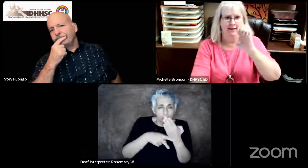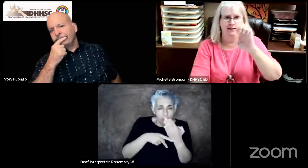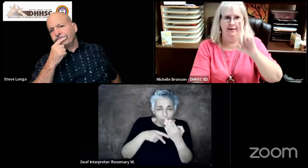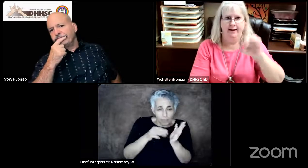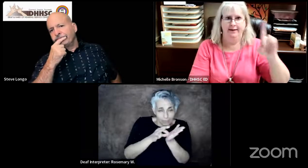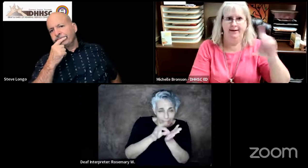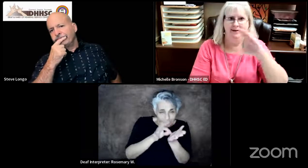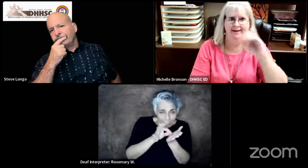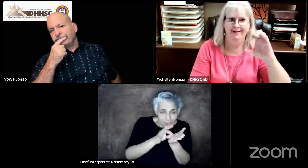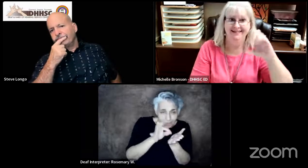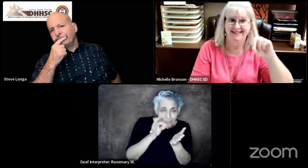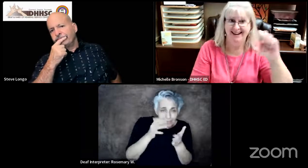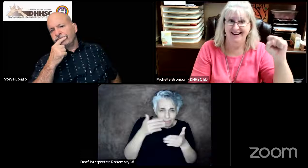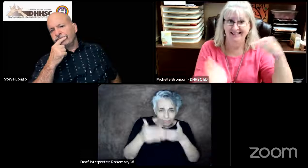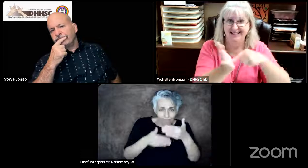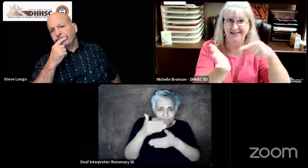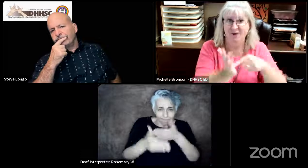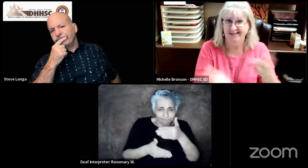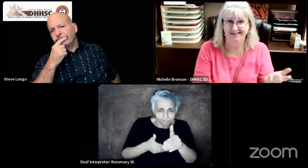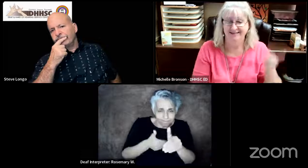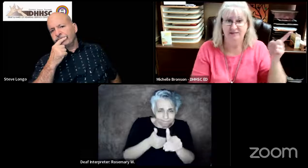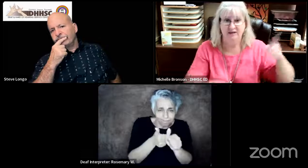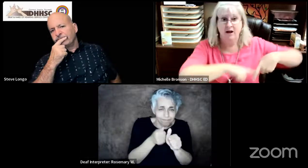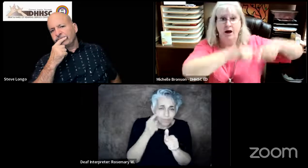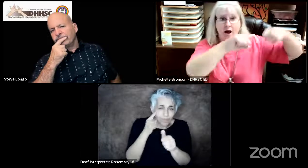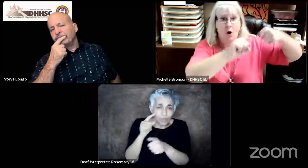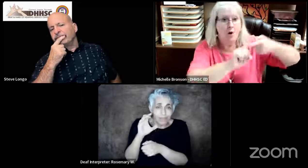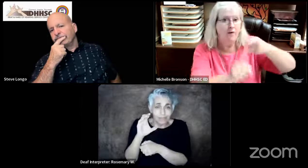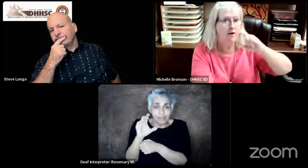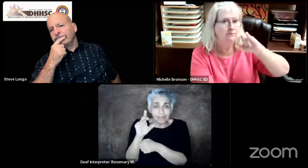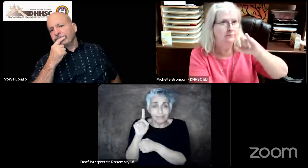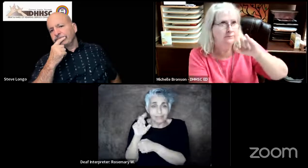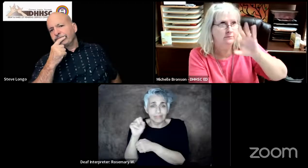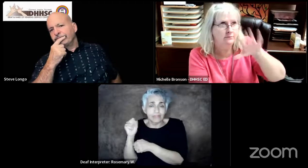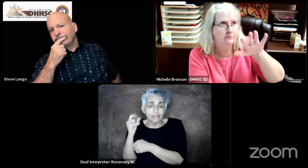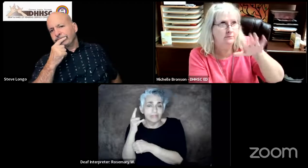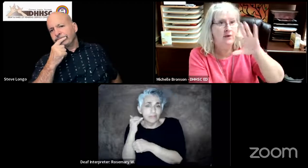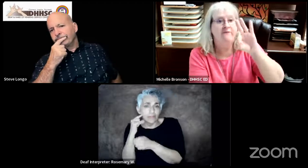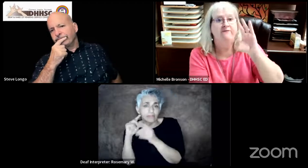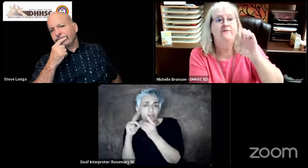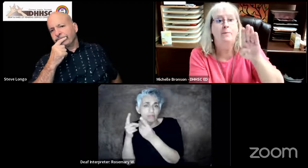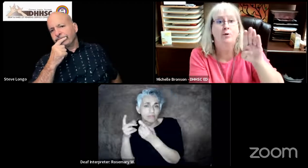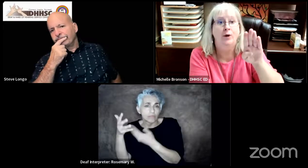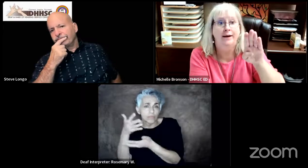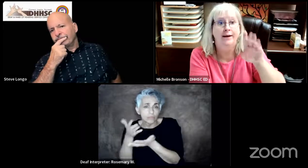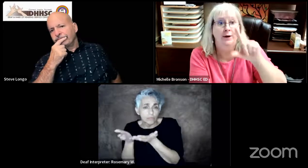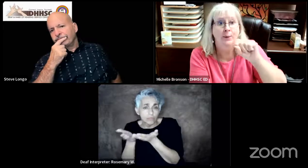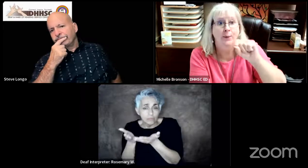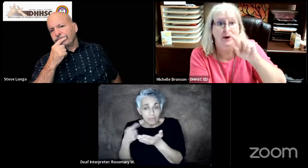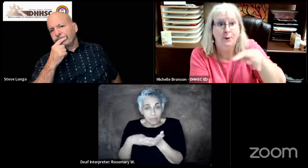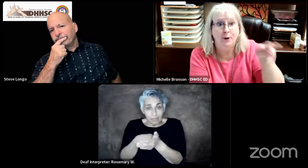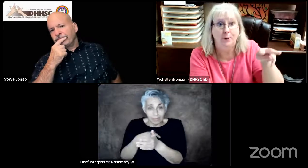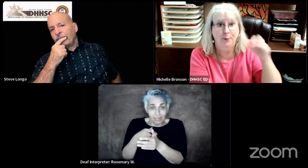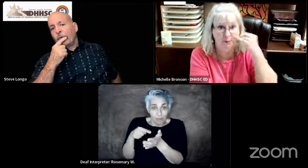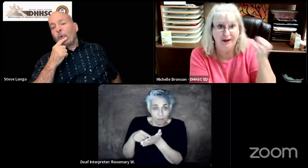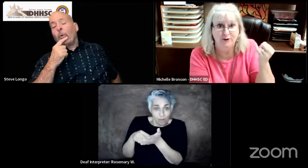updated. And so EDD and CDIs are due